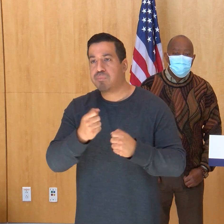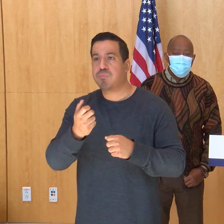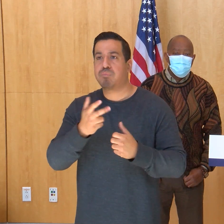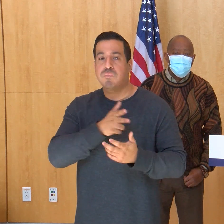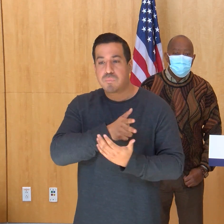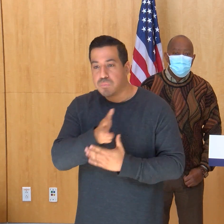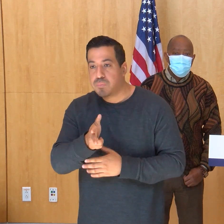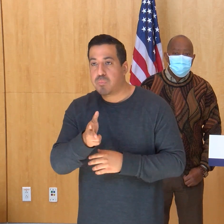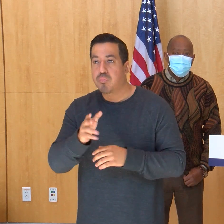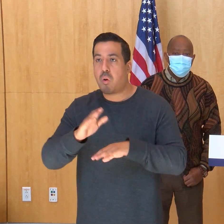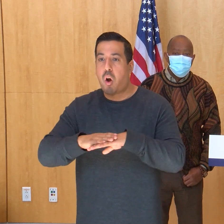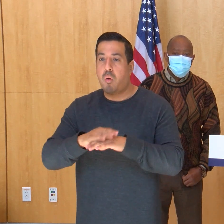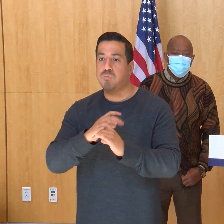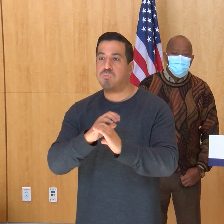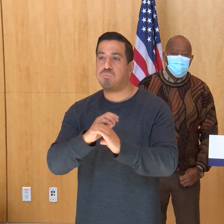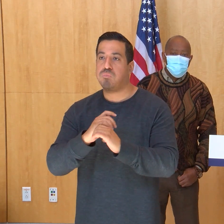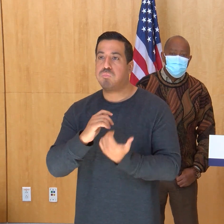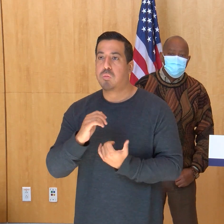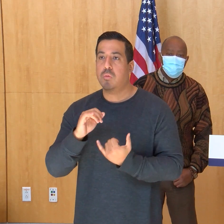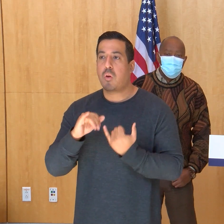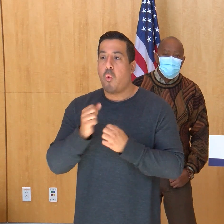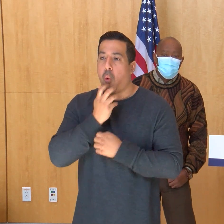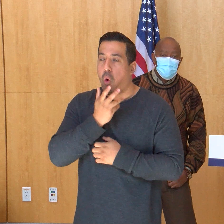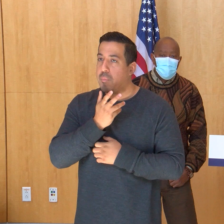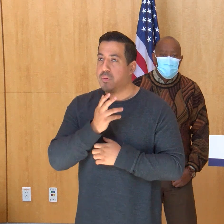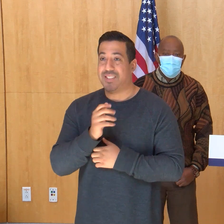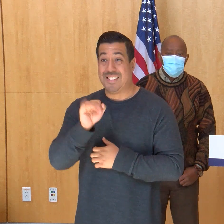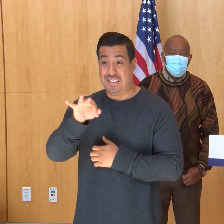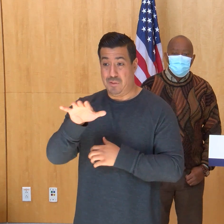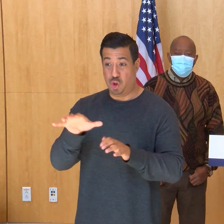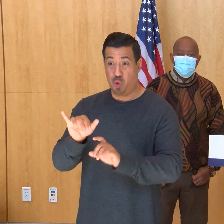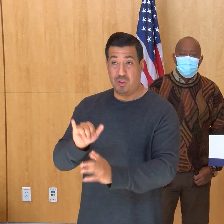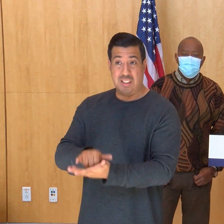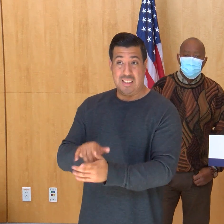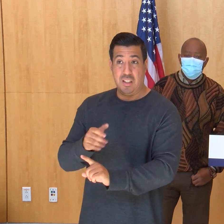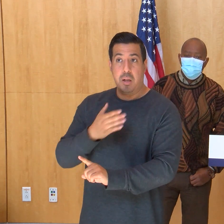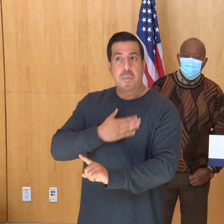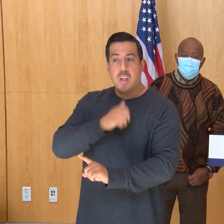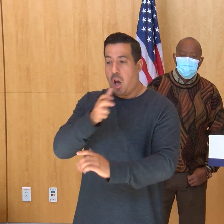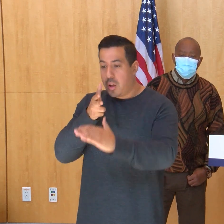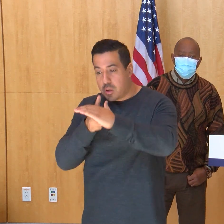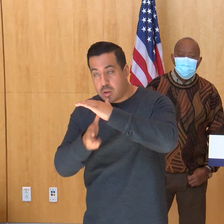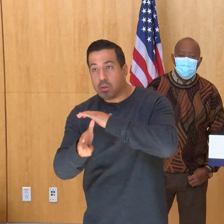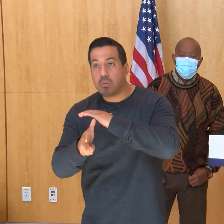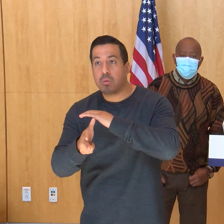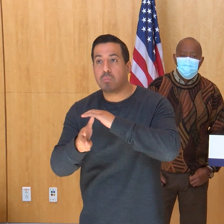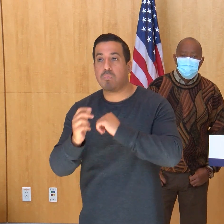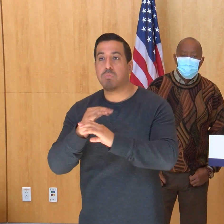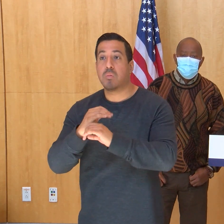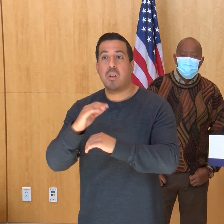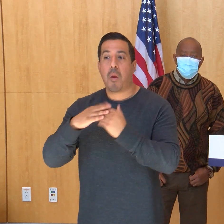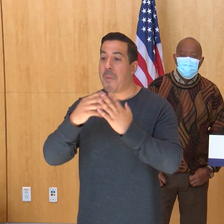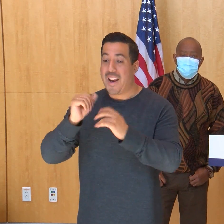to try to stay warm. If you do that, do not do so inside your garages, even if the garage